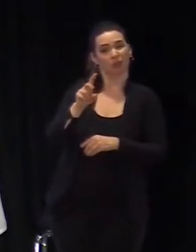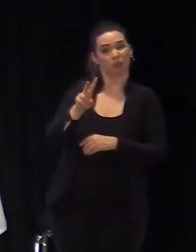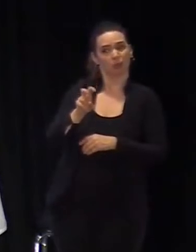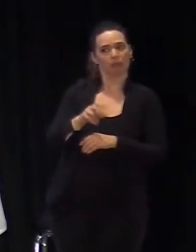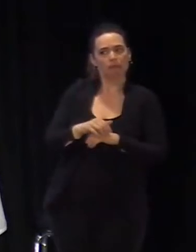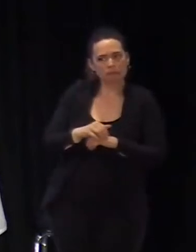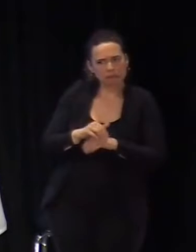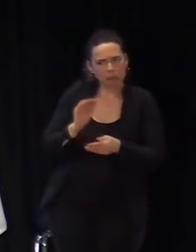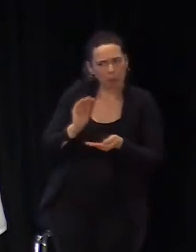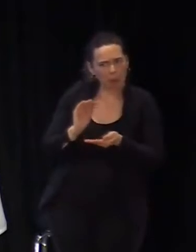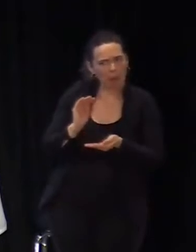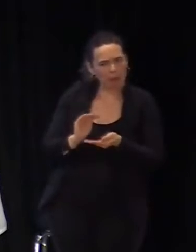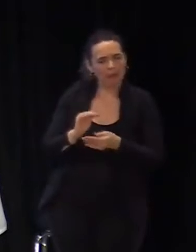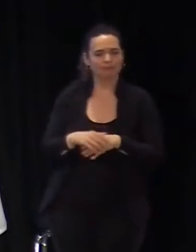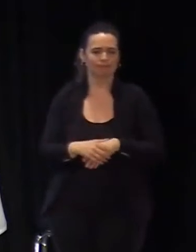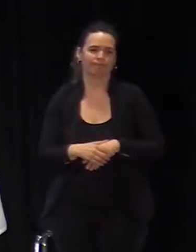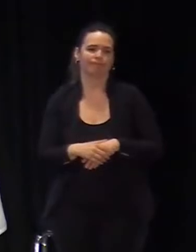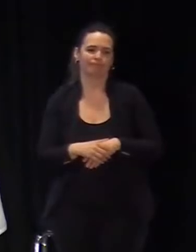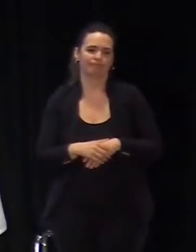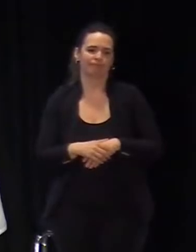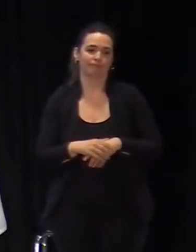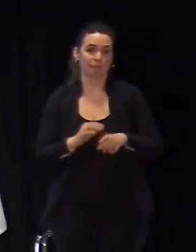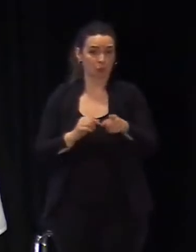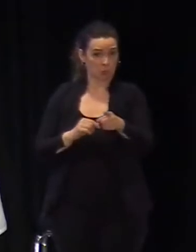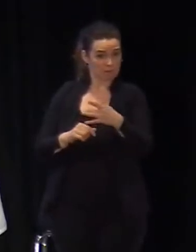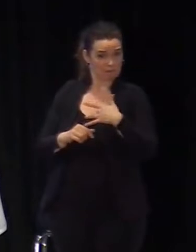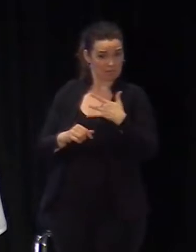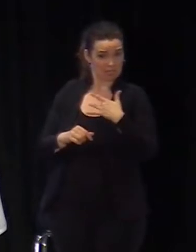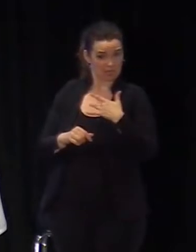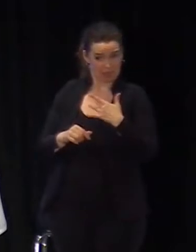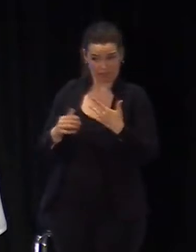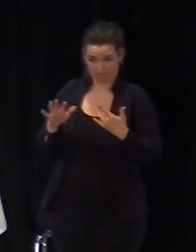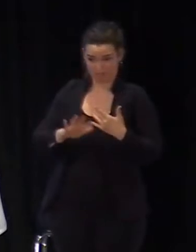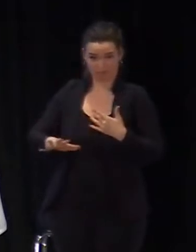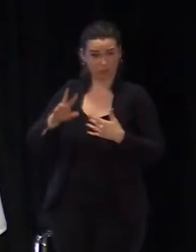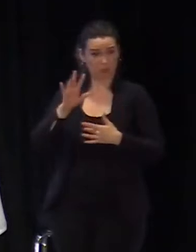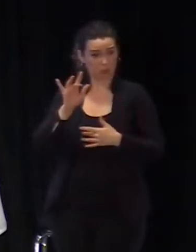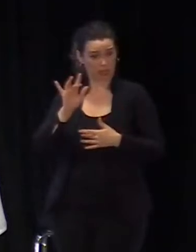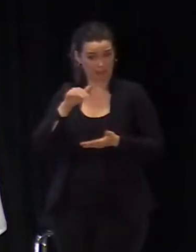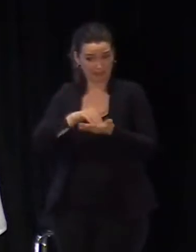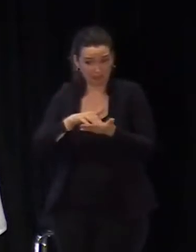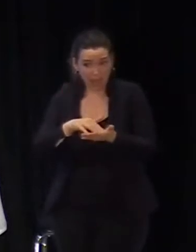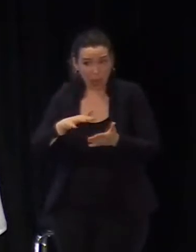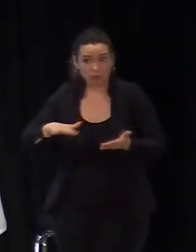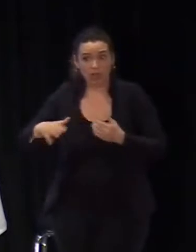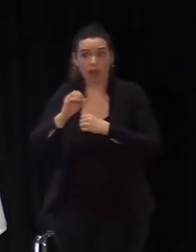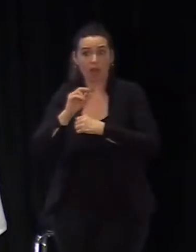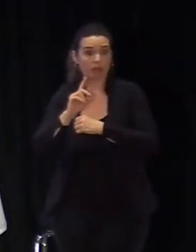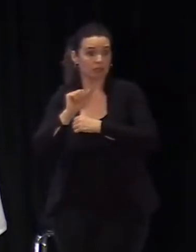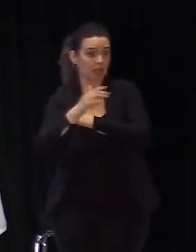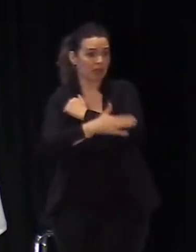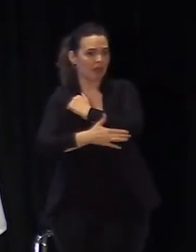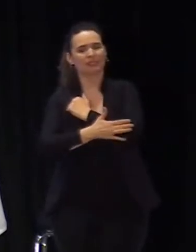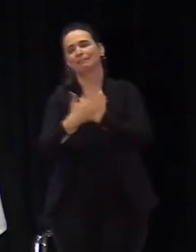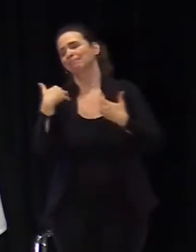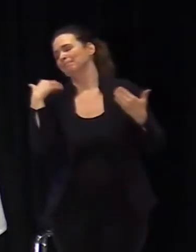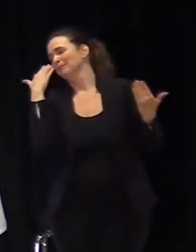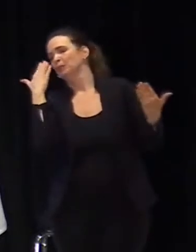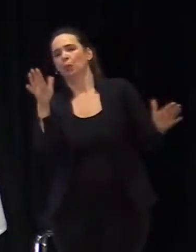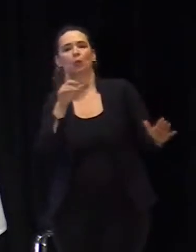25,000 the possible number? I don't know. I mean, you have a broad range of people that qualify under